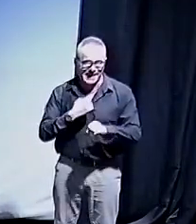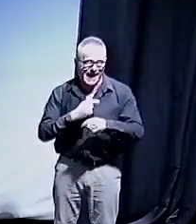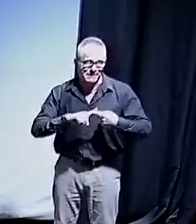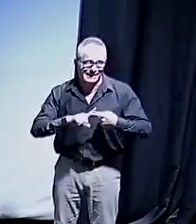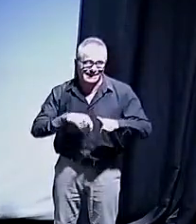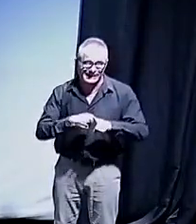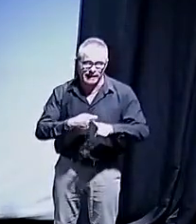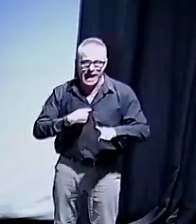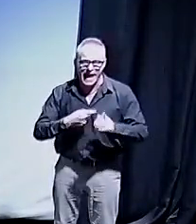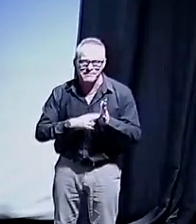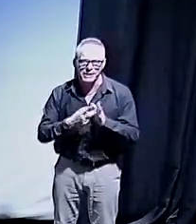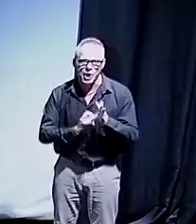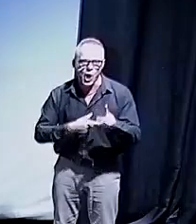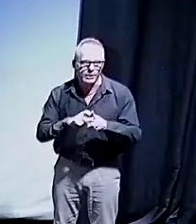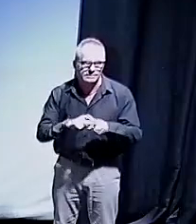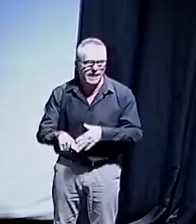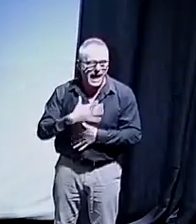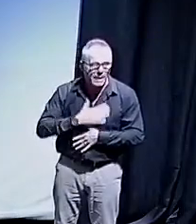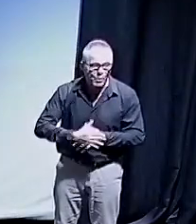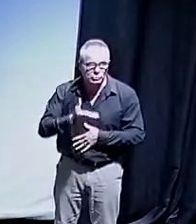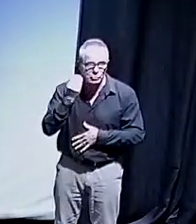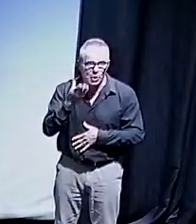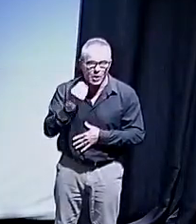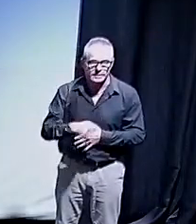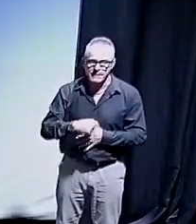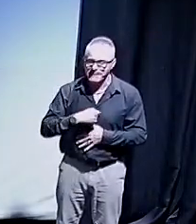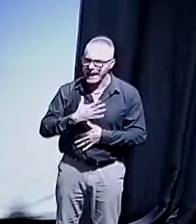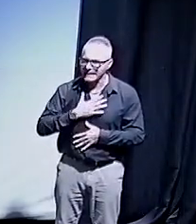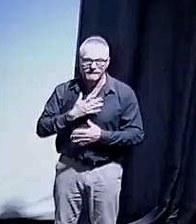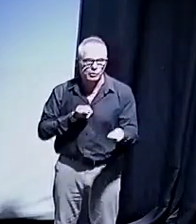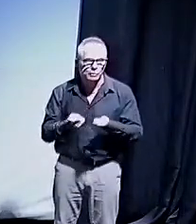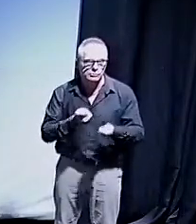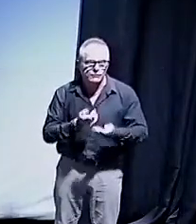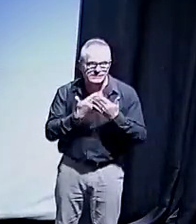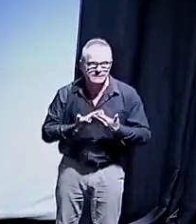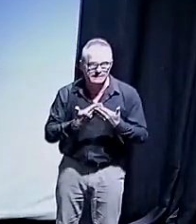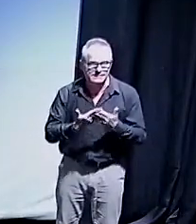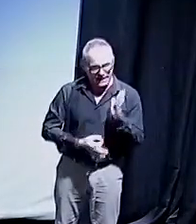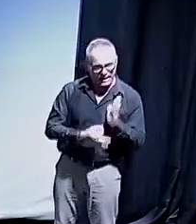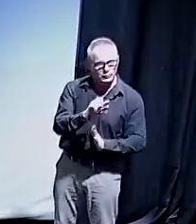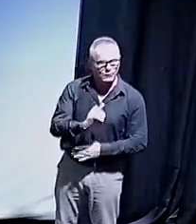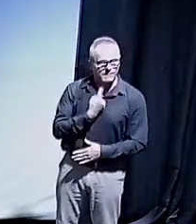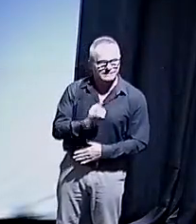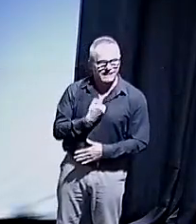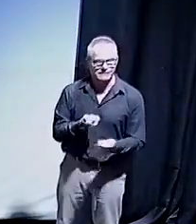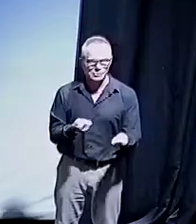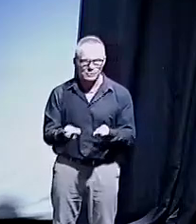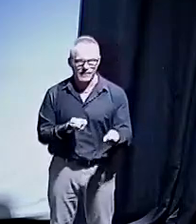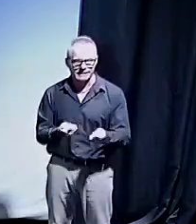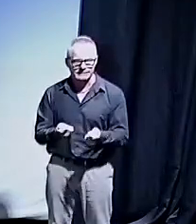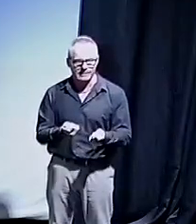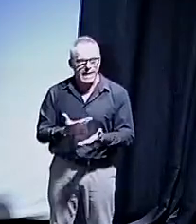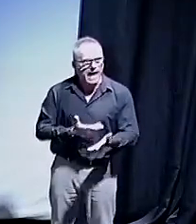I want to learn, and I'd love to do like curatorial studies, get better at it, and do